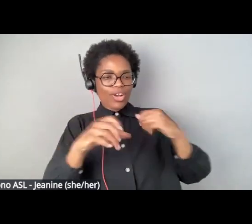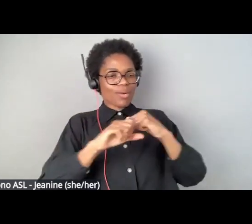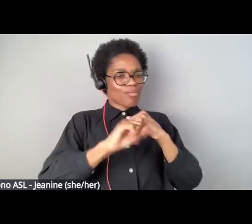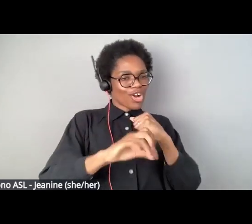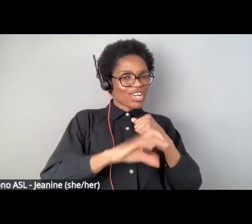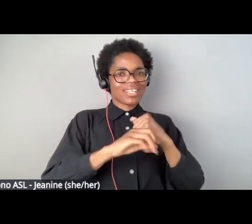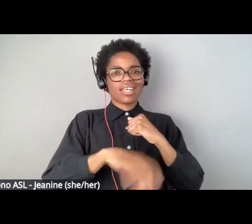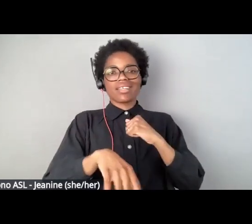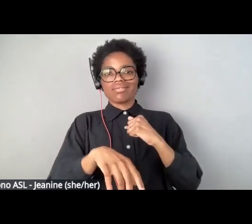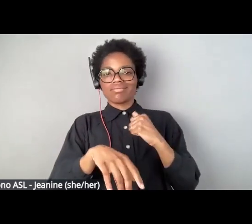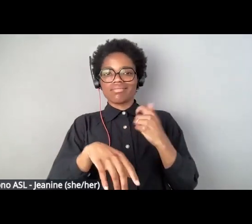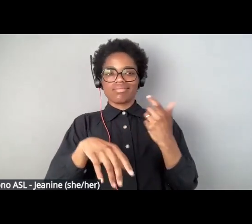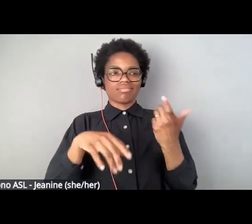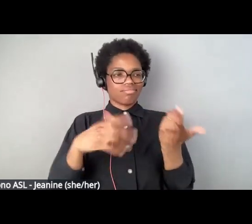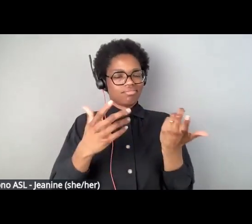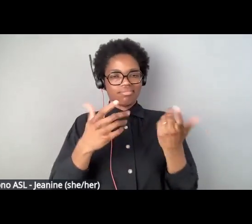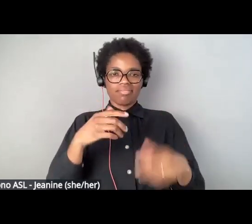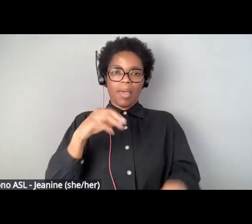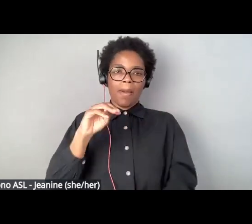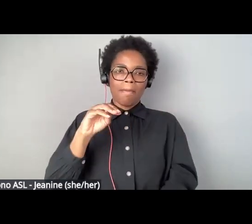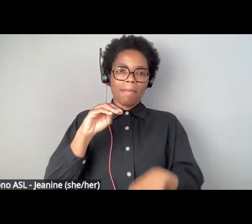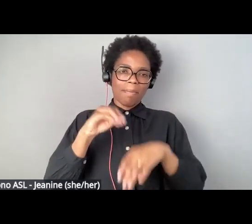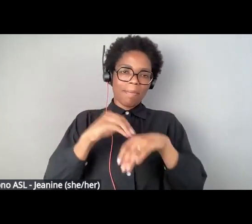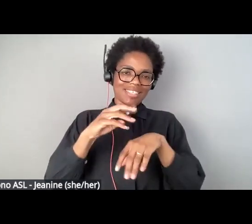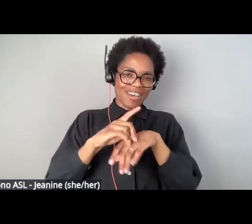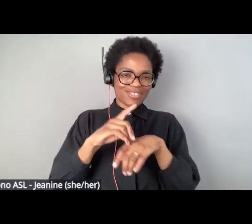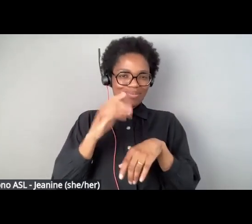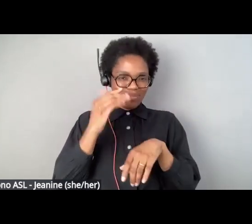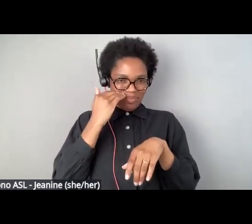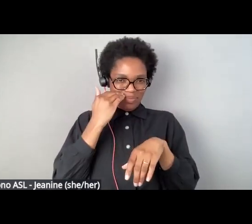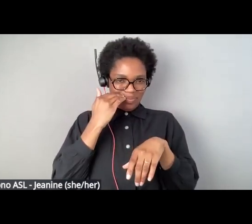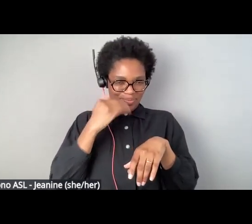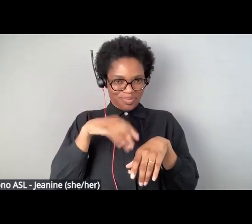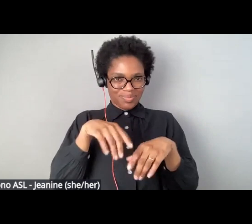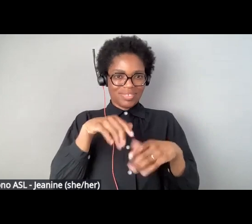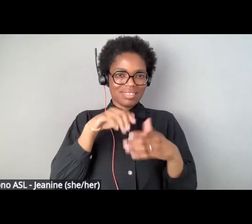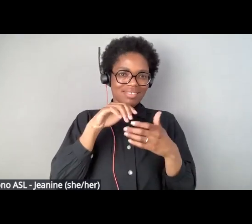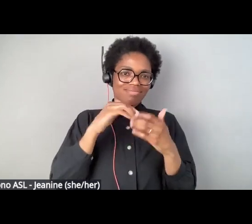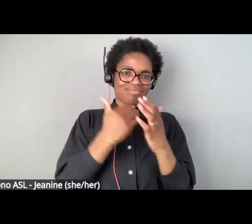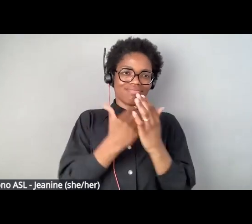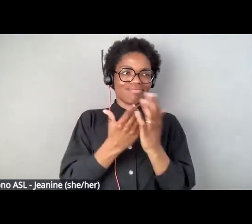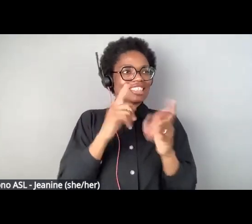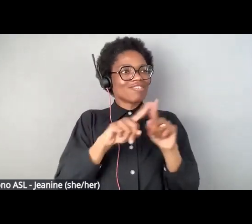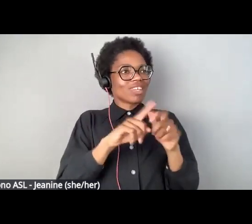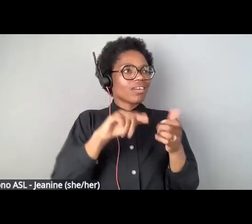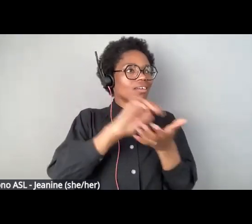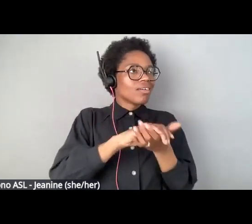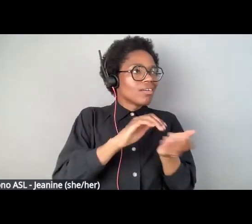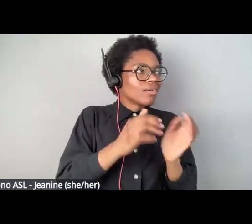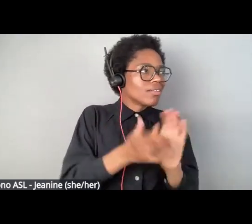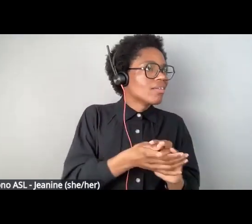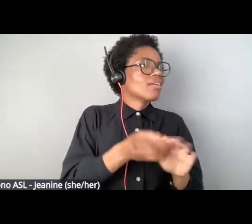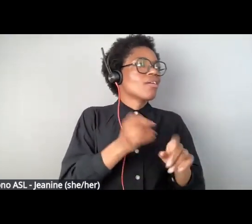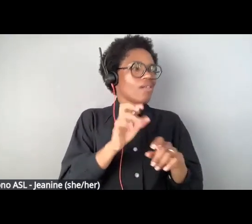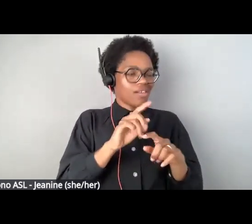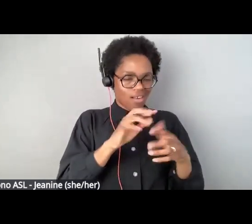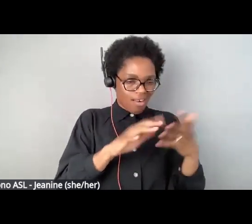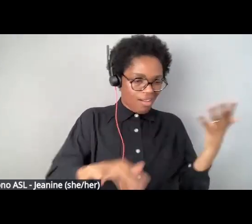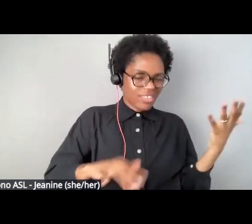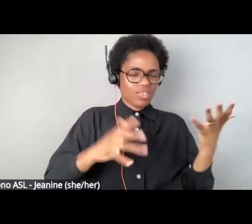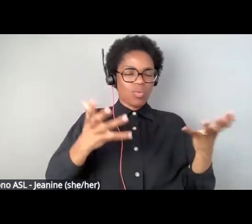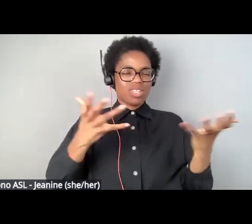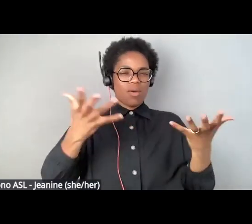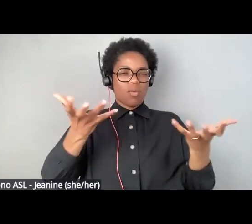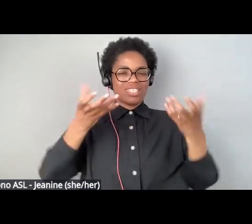And they will talk around it as much as possible. Well, you know, and while we're here, if you're using Firefox, go ahead and use Fluffbuster